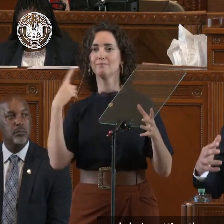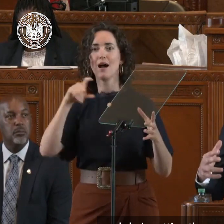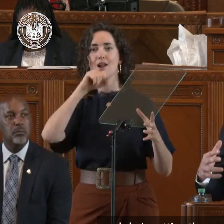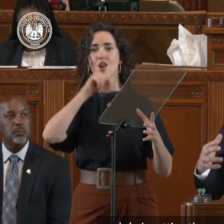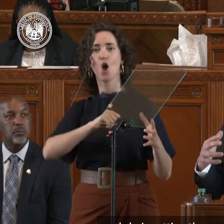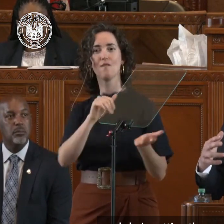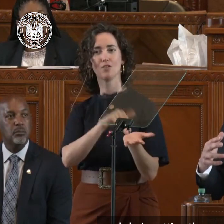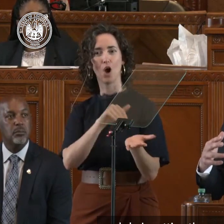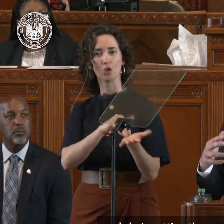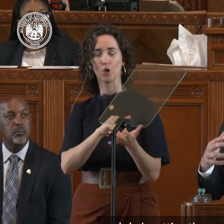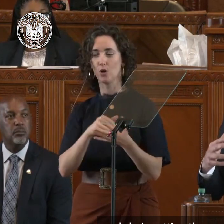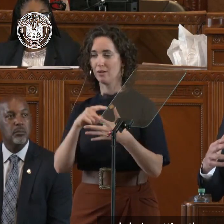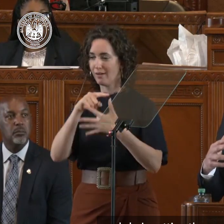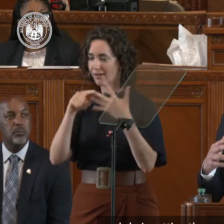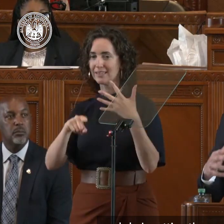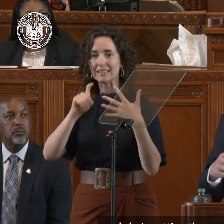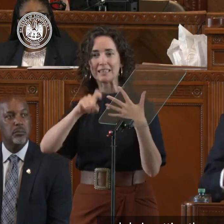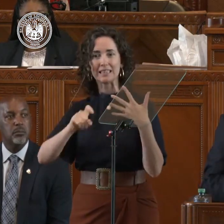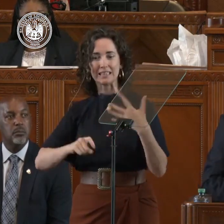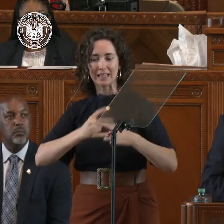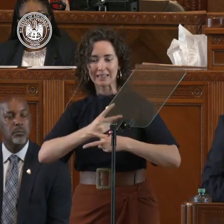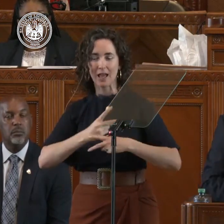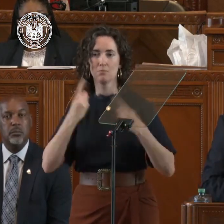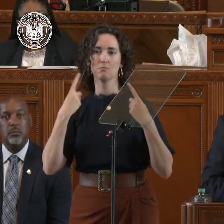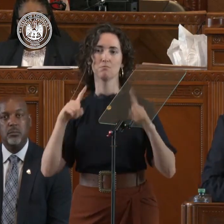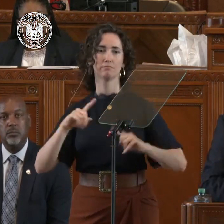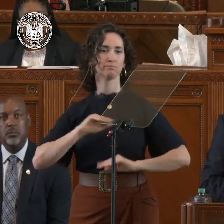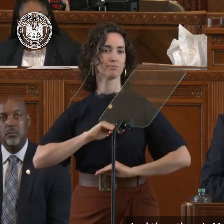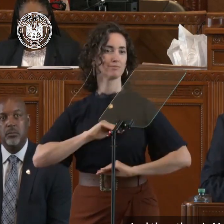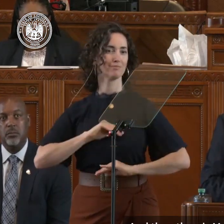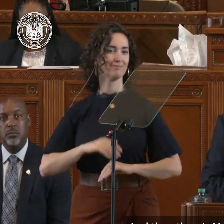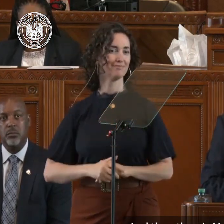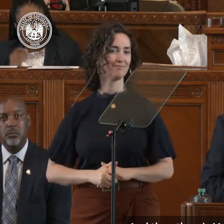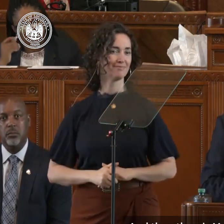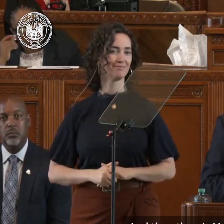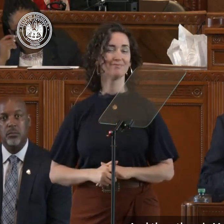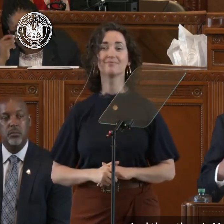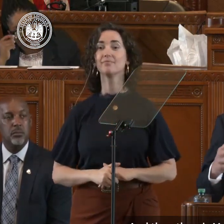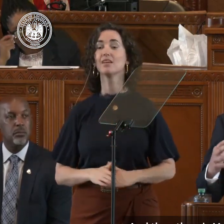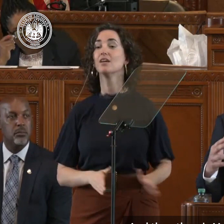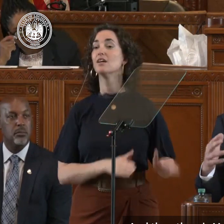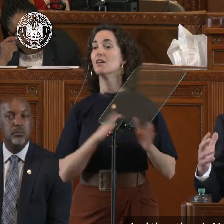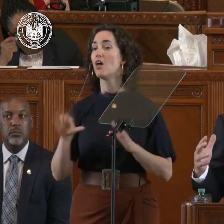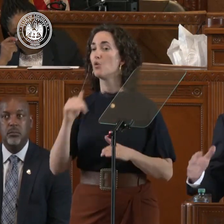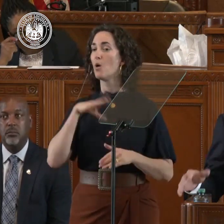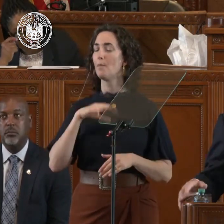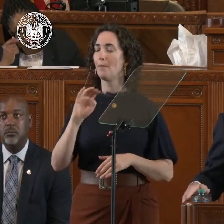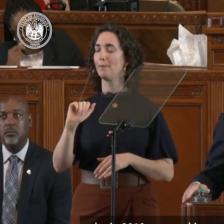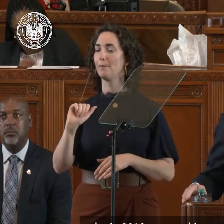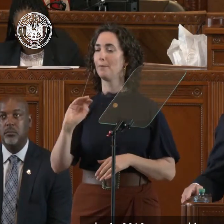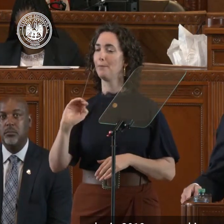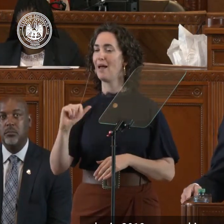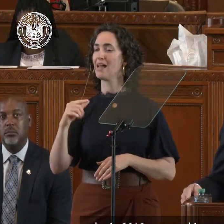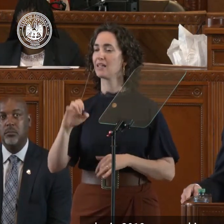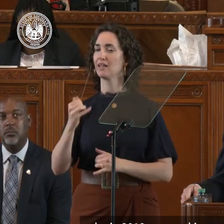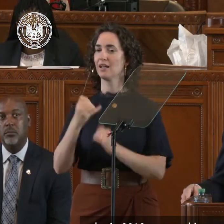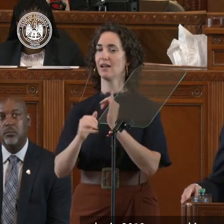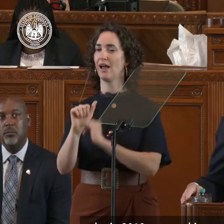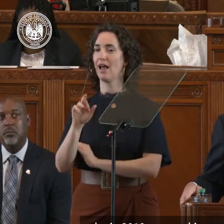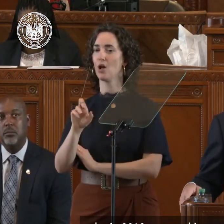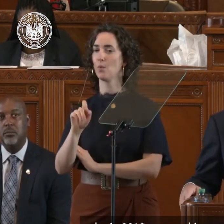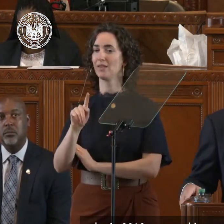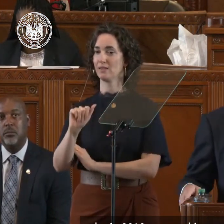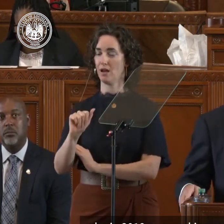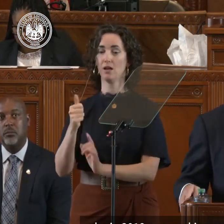she's getting the care that she needs. And then there's Maggie Arita, who in 2018